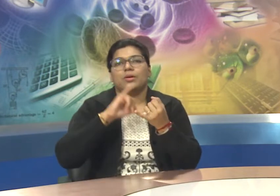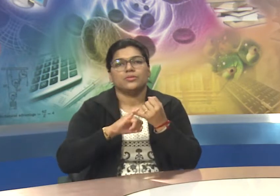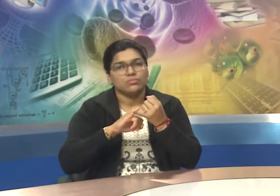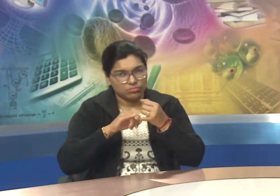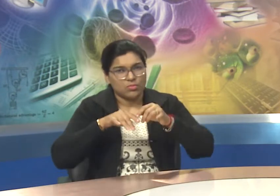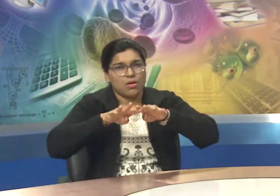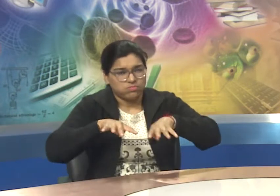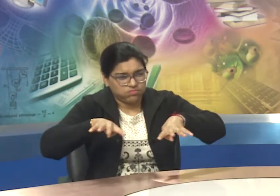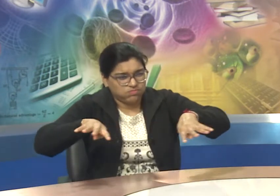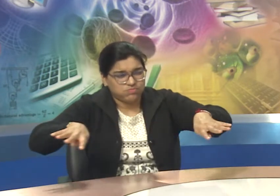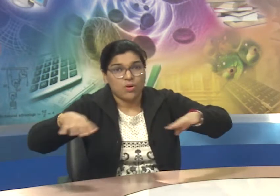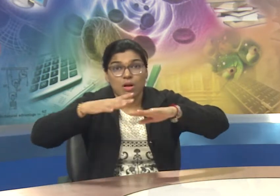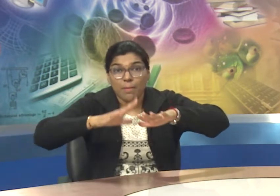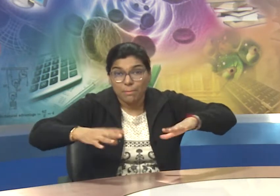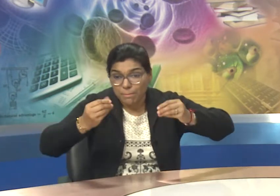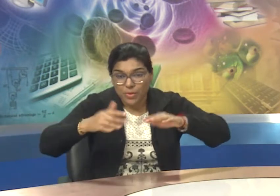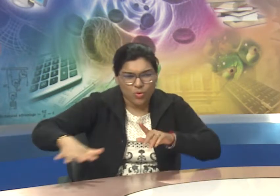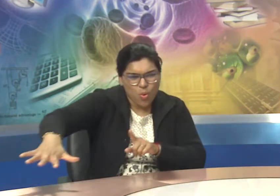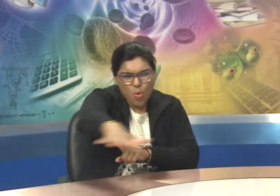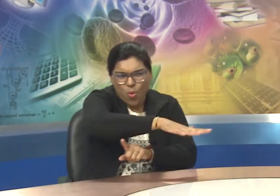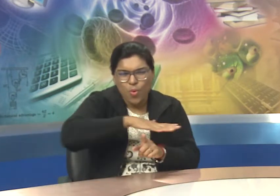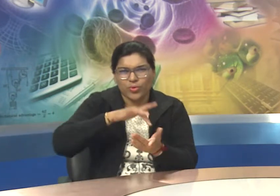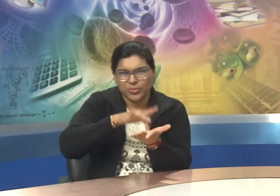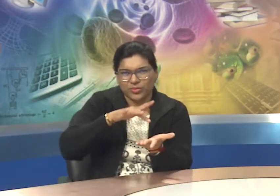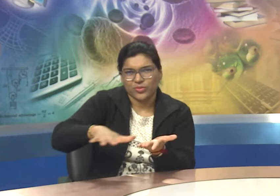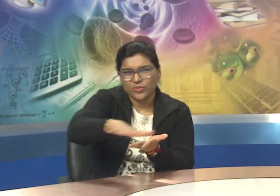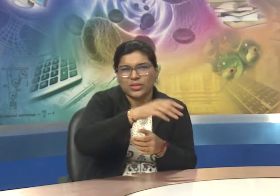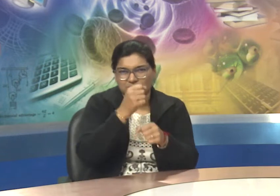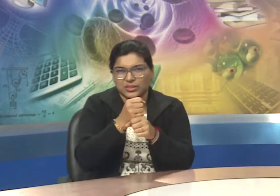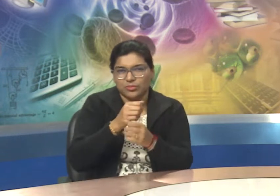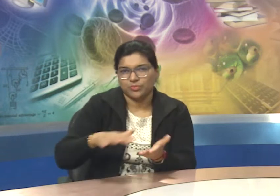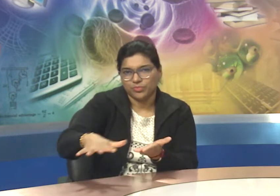which enter the ground and form